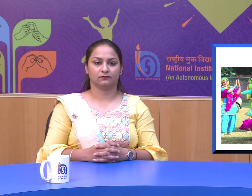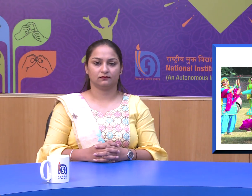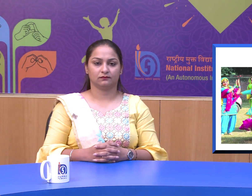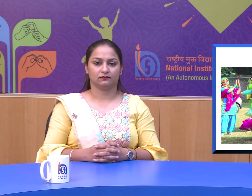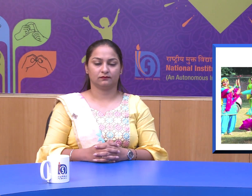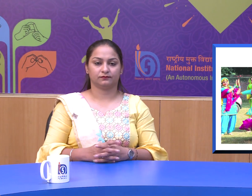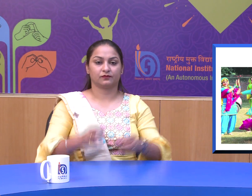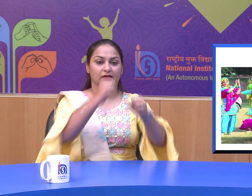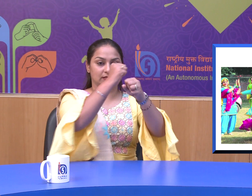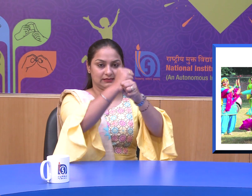Gidda,